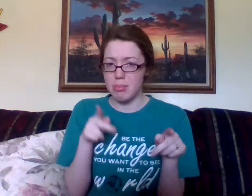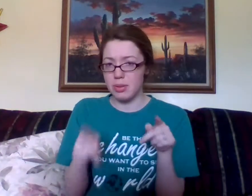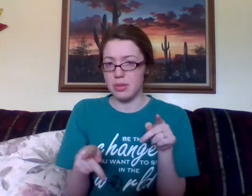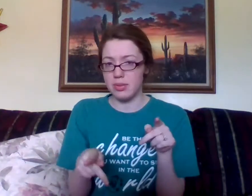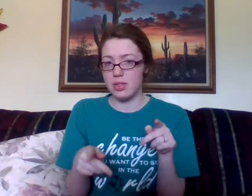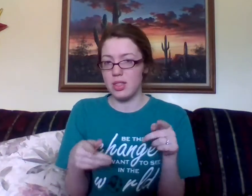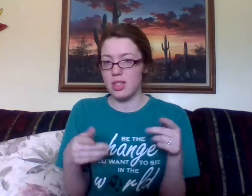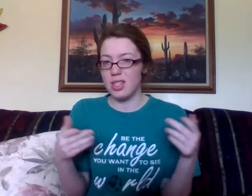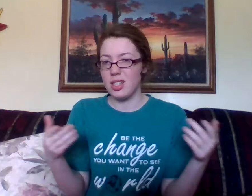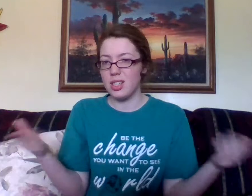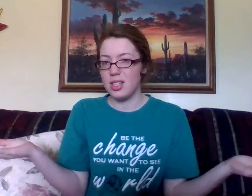people?